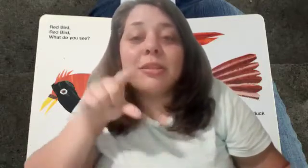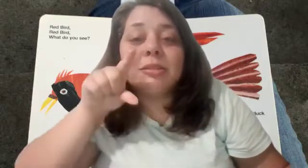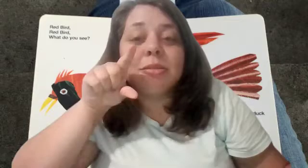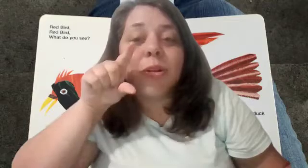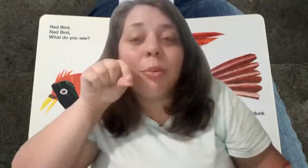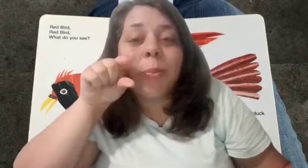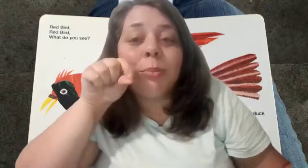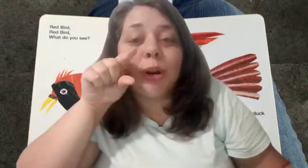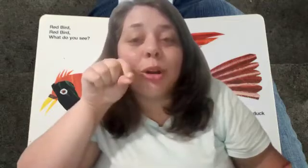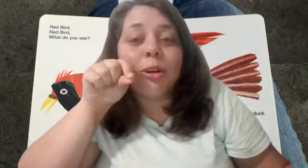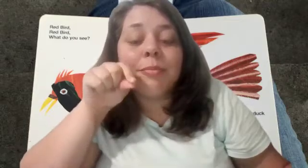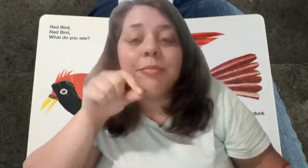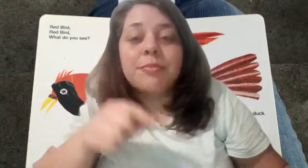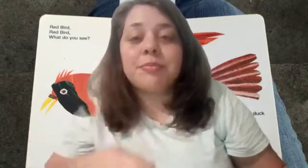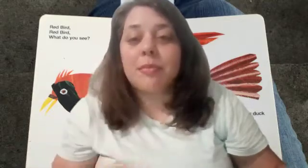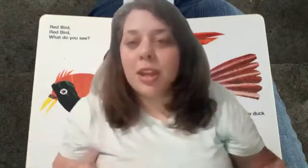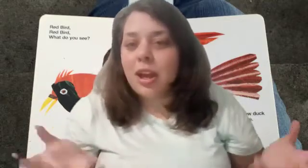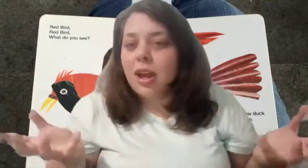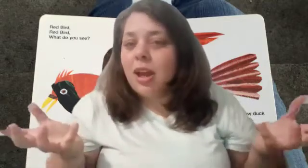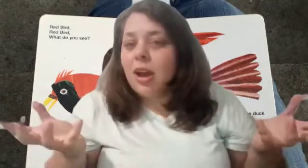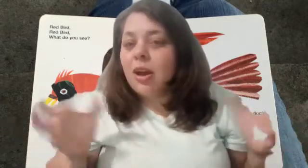red bird.